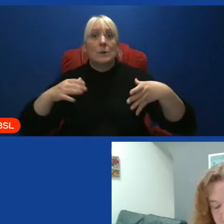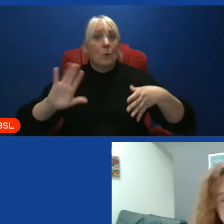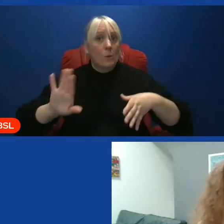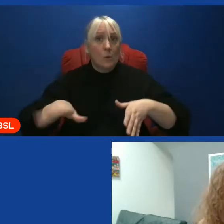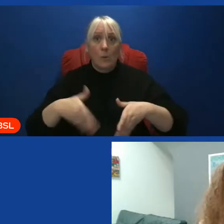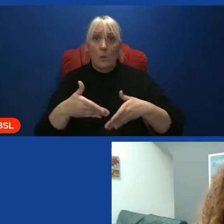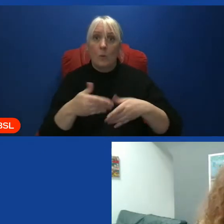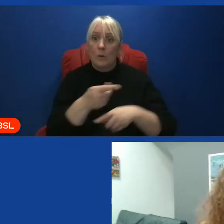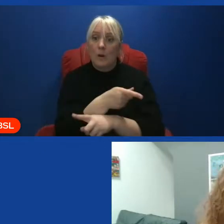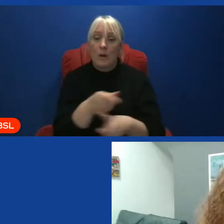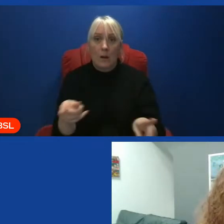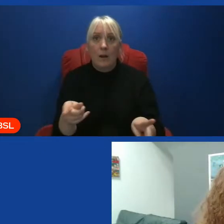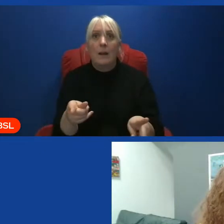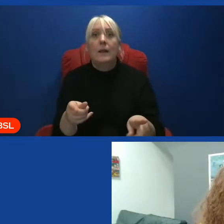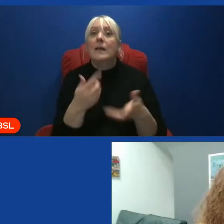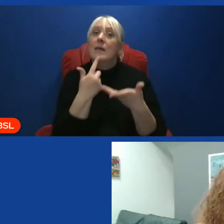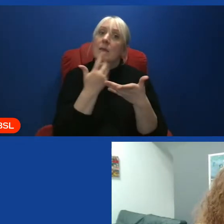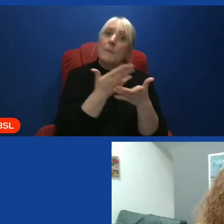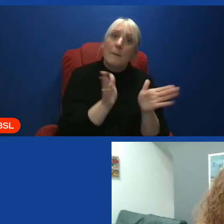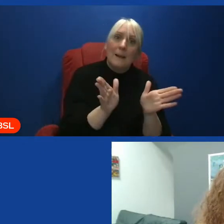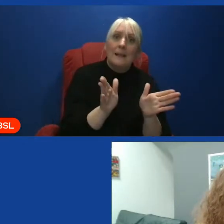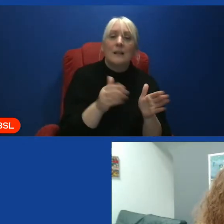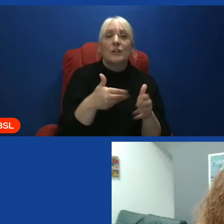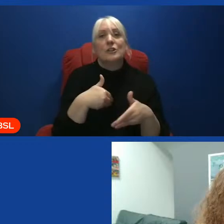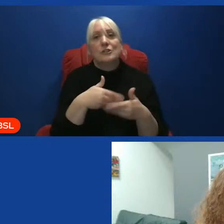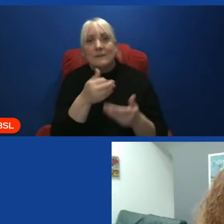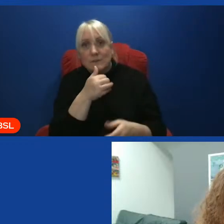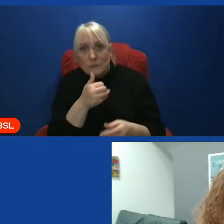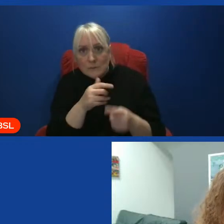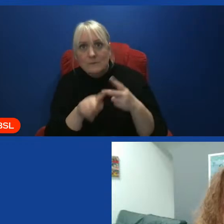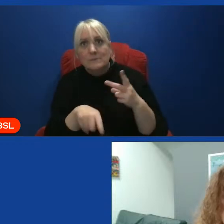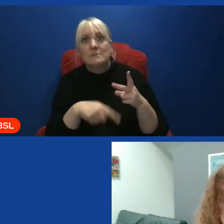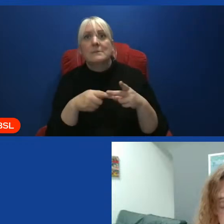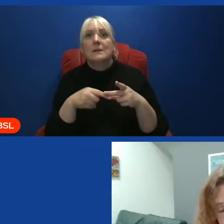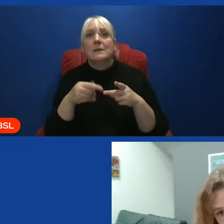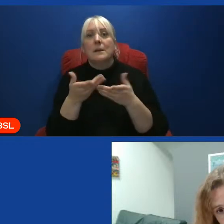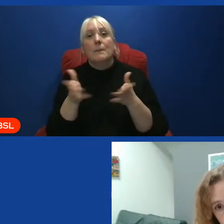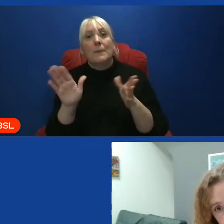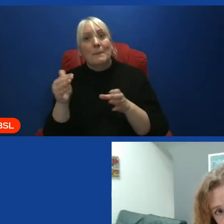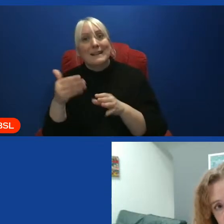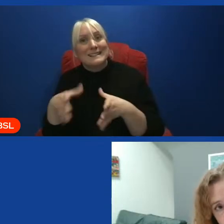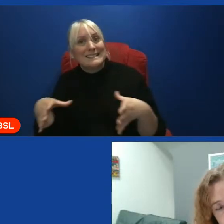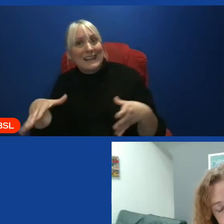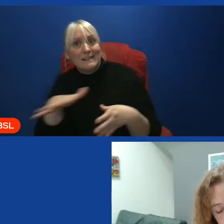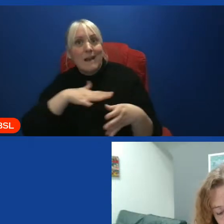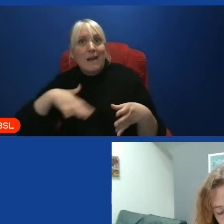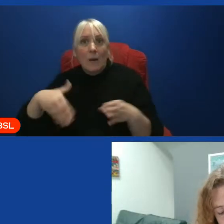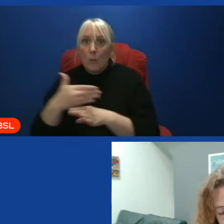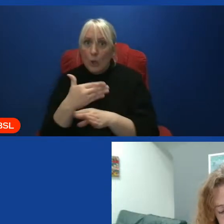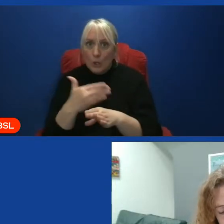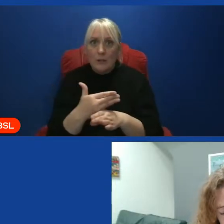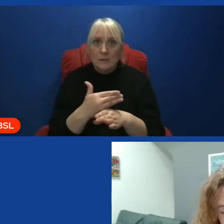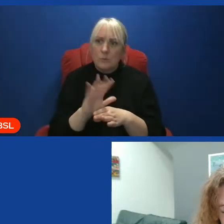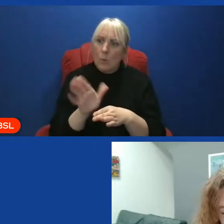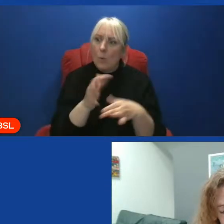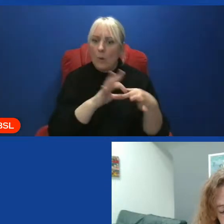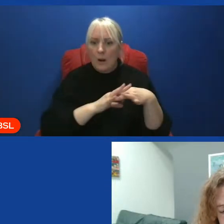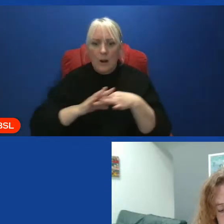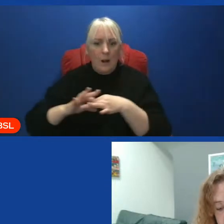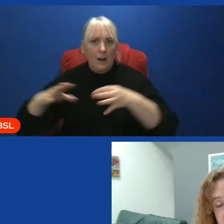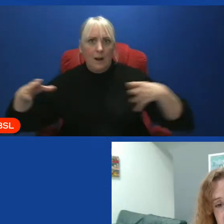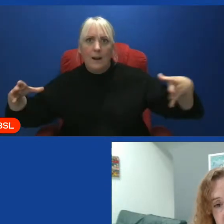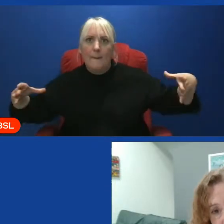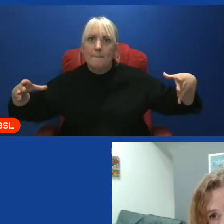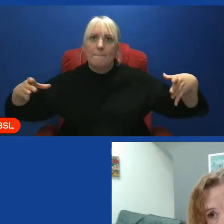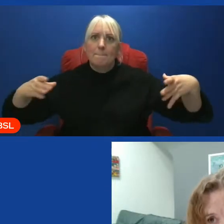from Mary tonight. They unite public sector workers. There is the huge potential for that joined up campaign